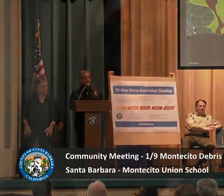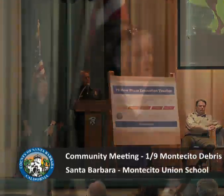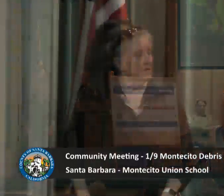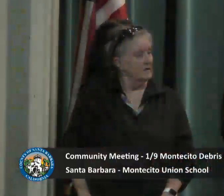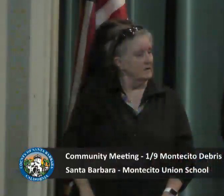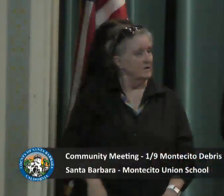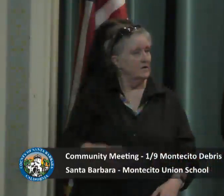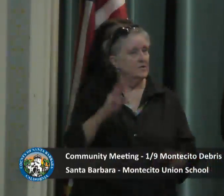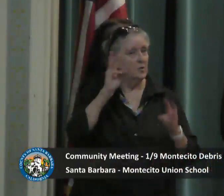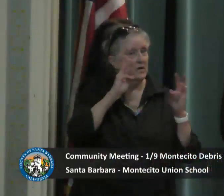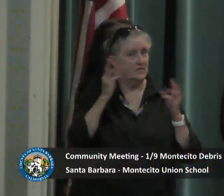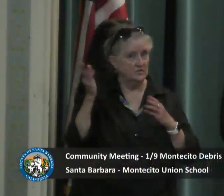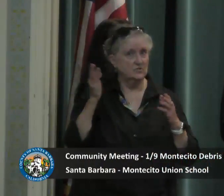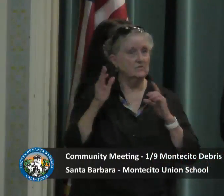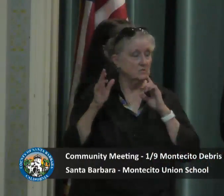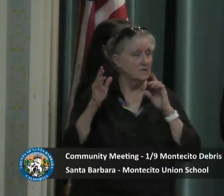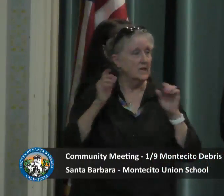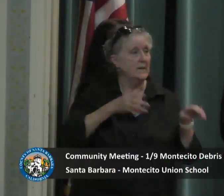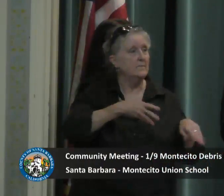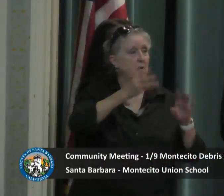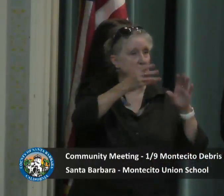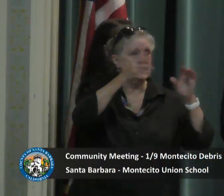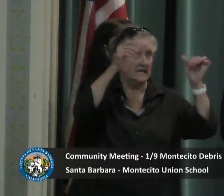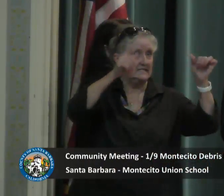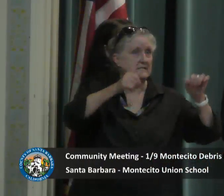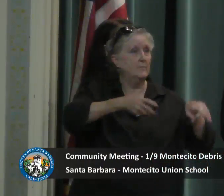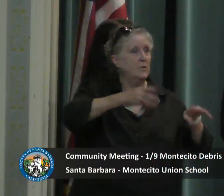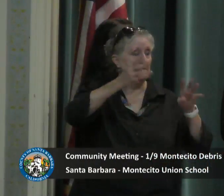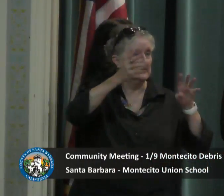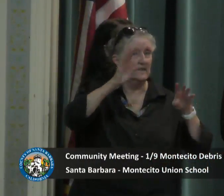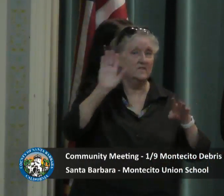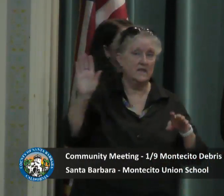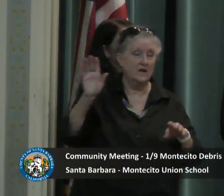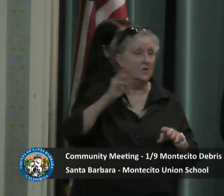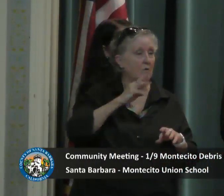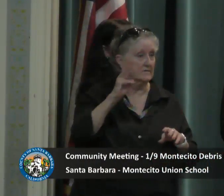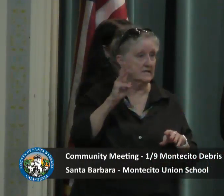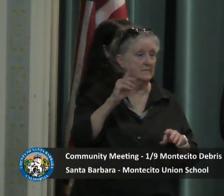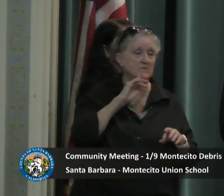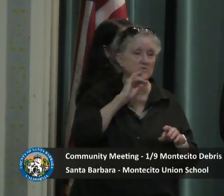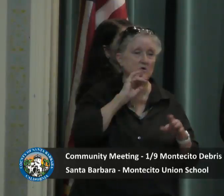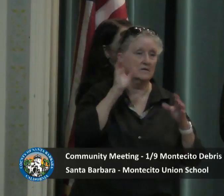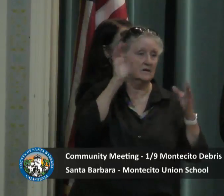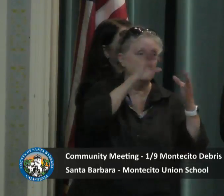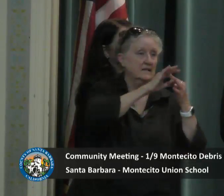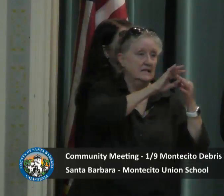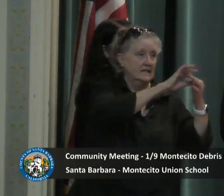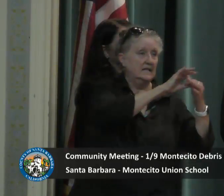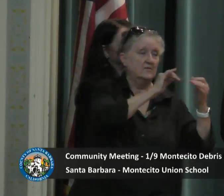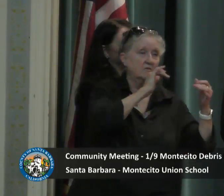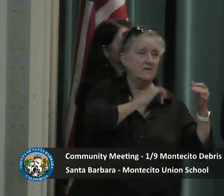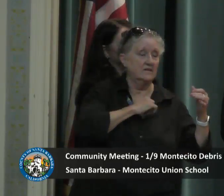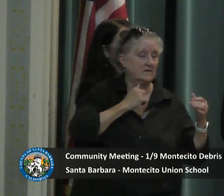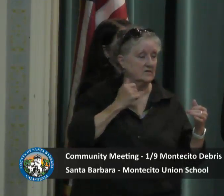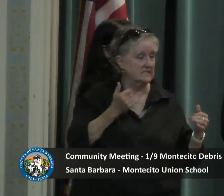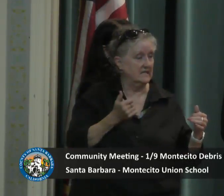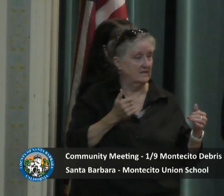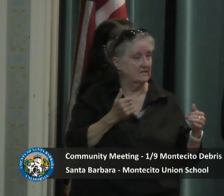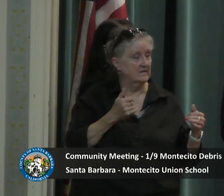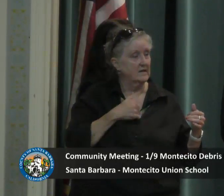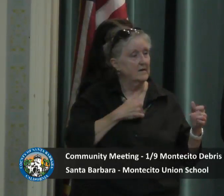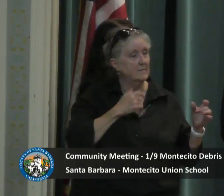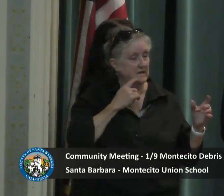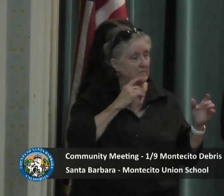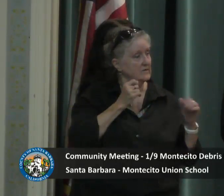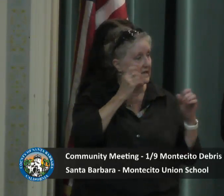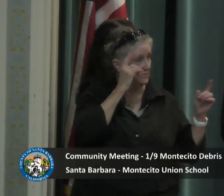So the Weather Service actually posts that information at their website, and I'll make sure, I don't have the address off the top of my head, I apologize,